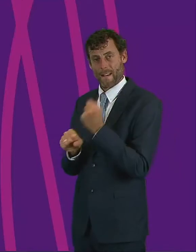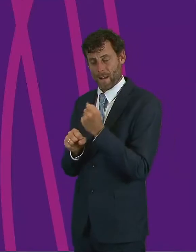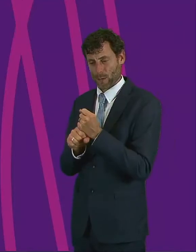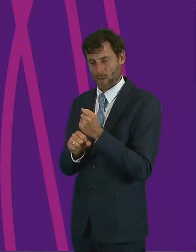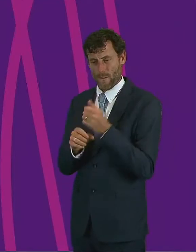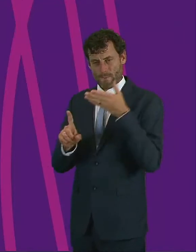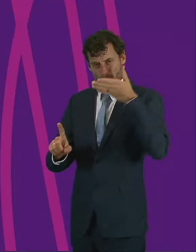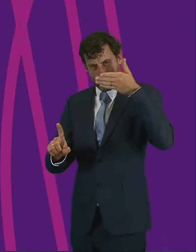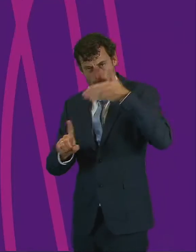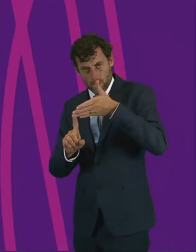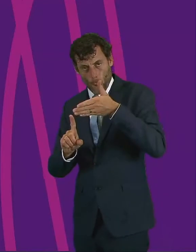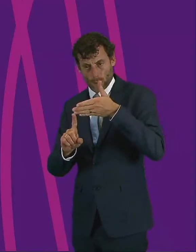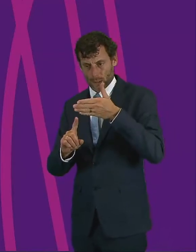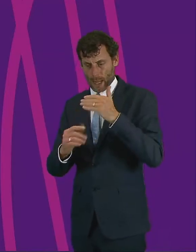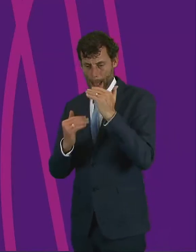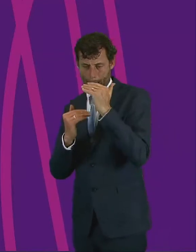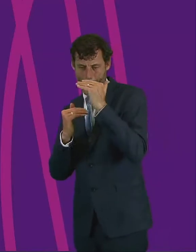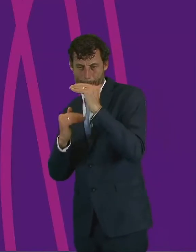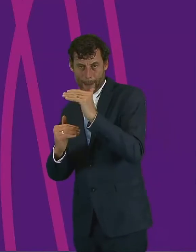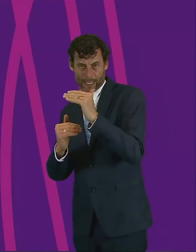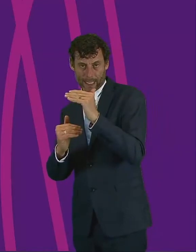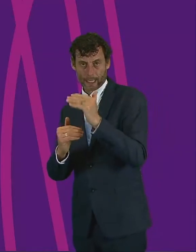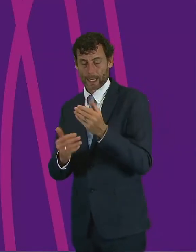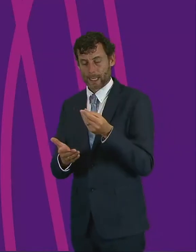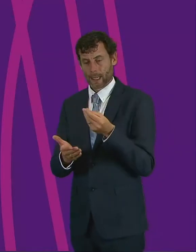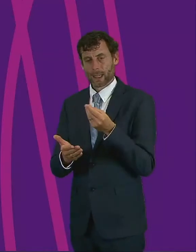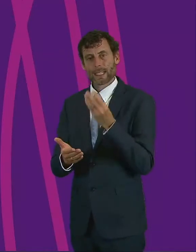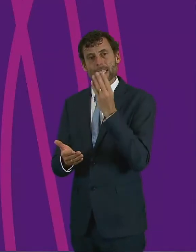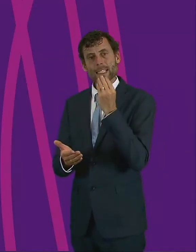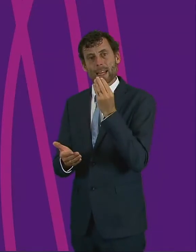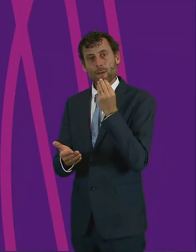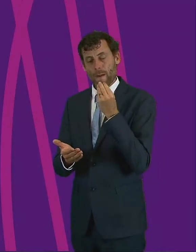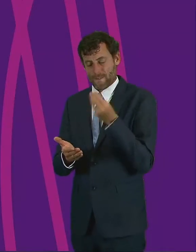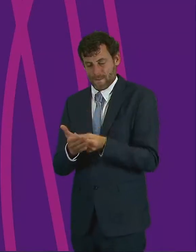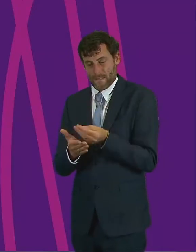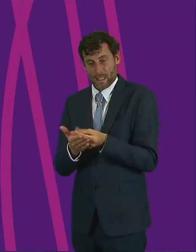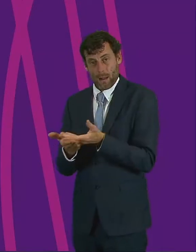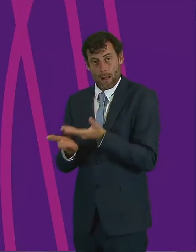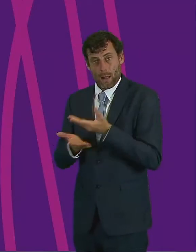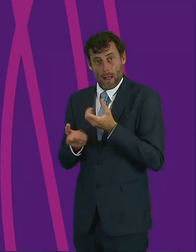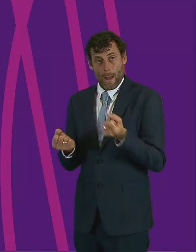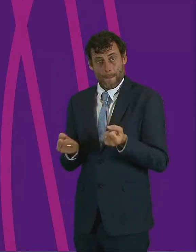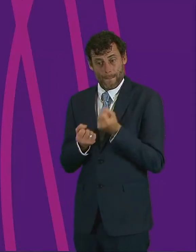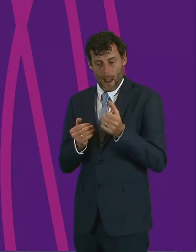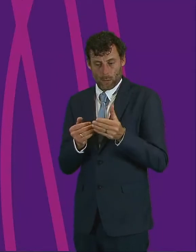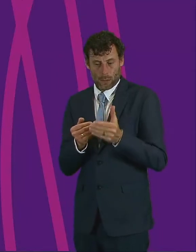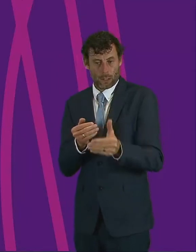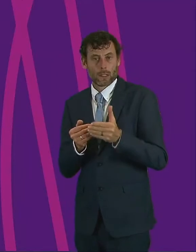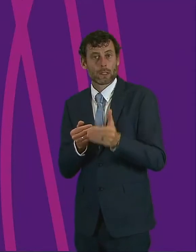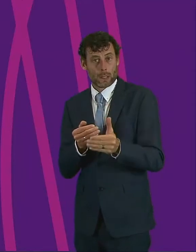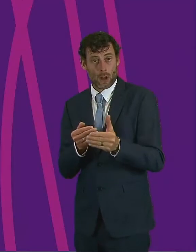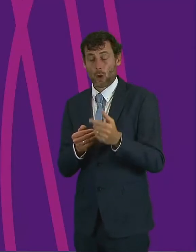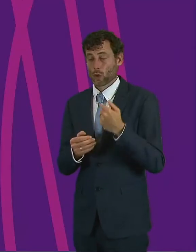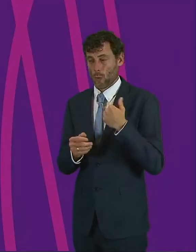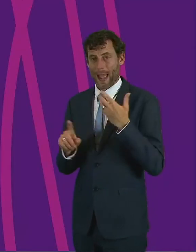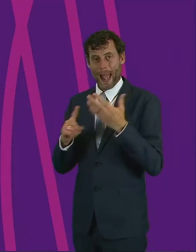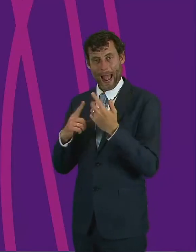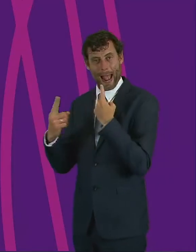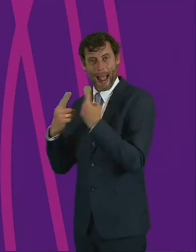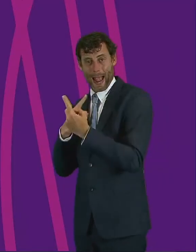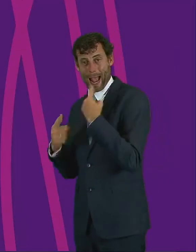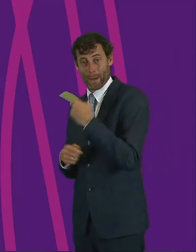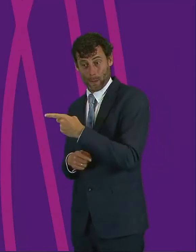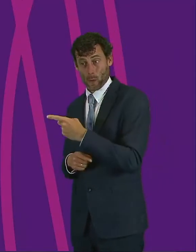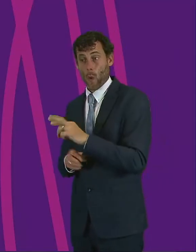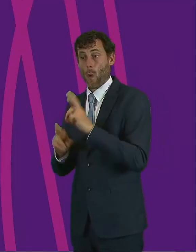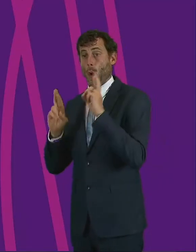and temporary fiscal flexibilities that we seek, and we will continue to liaise constructively and in the hope that they